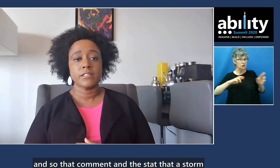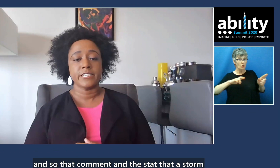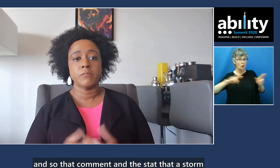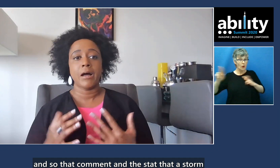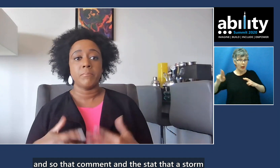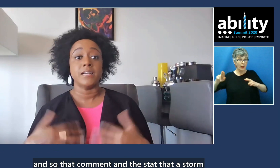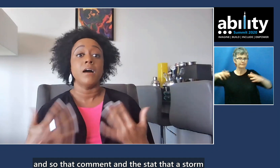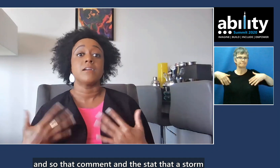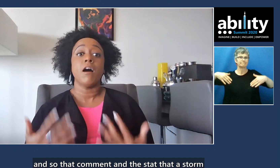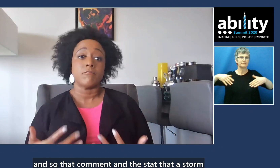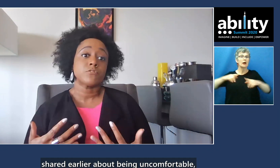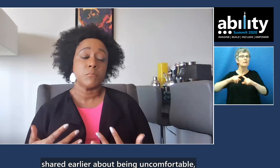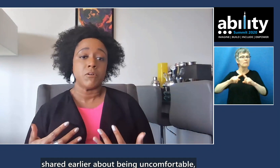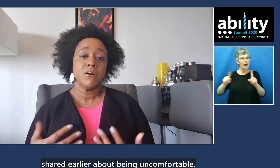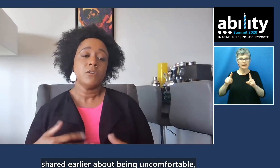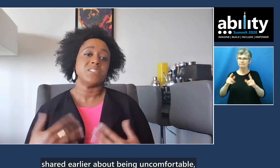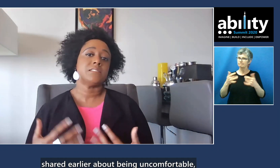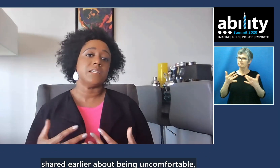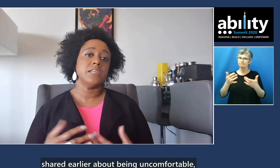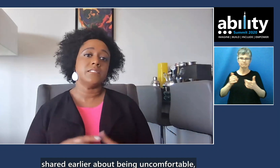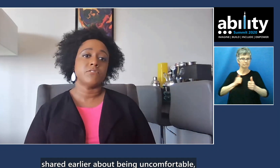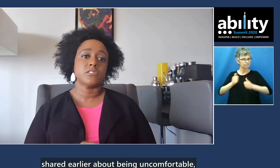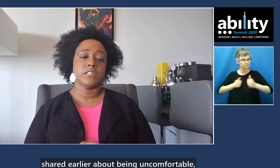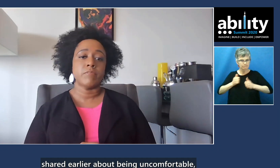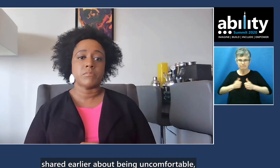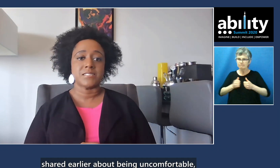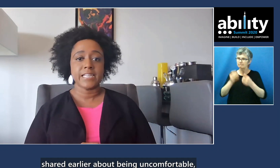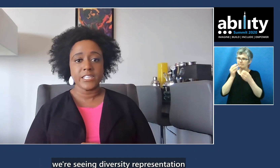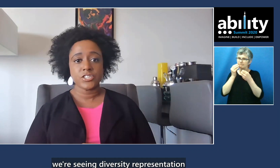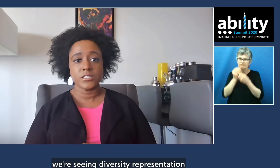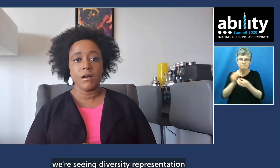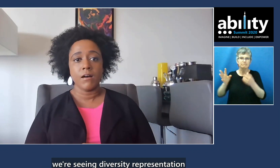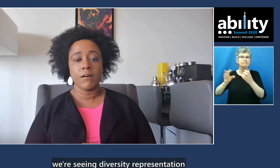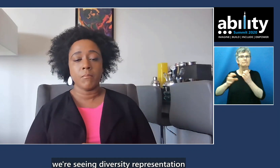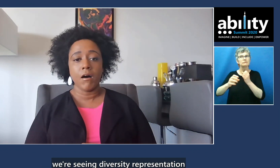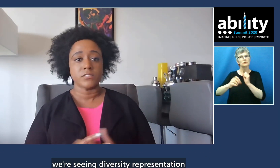shared earlier about being uncomfortable with seeing diversity